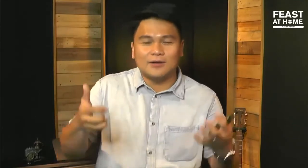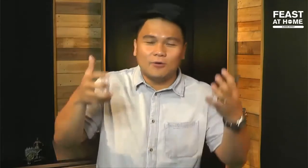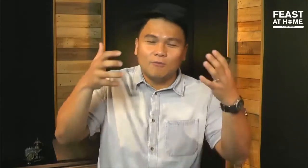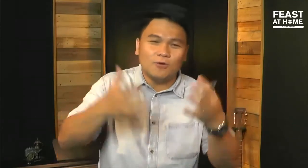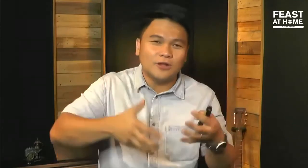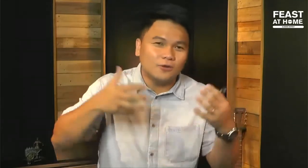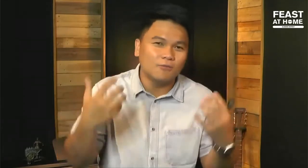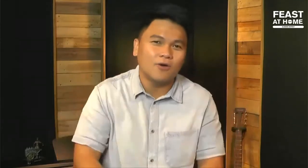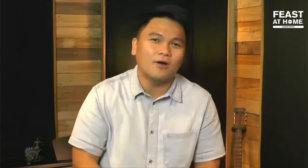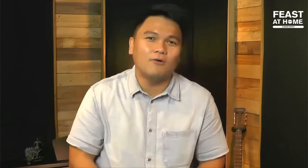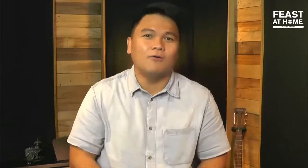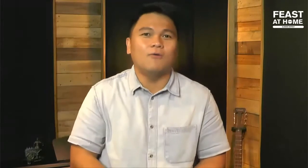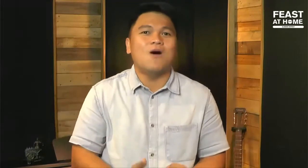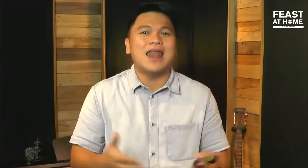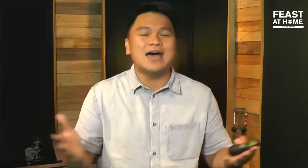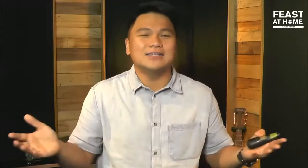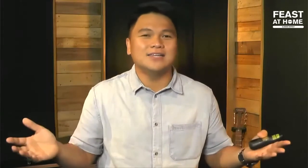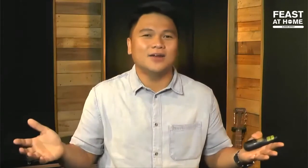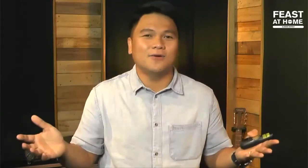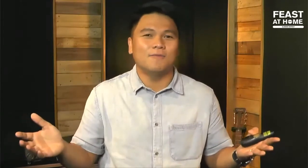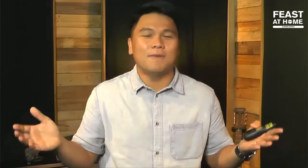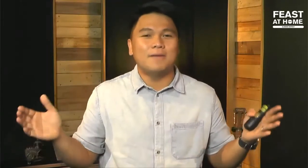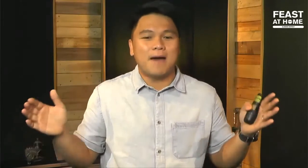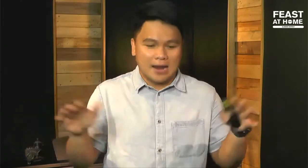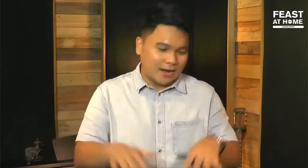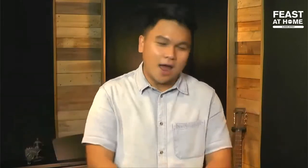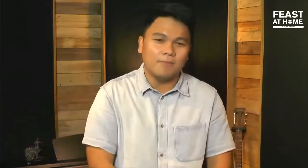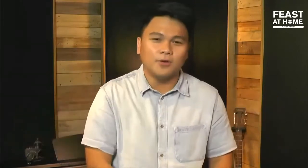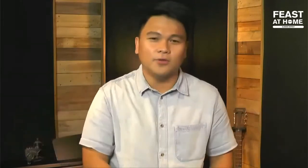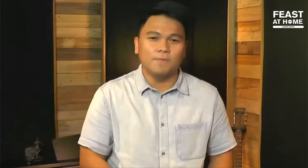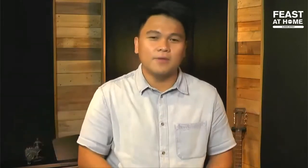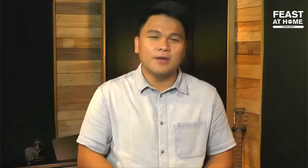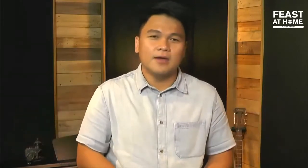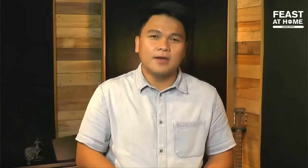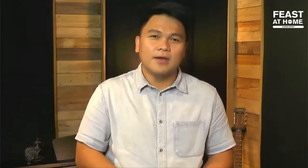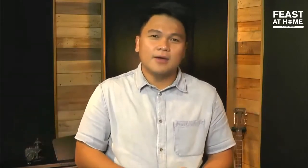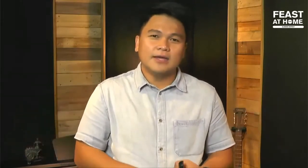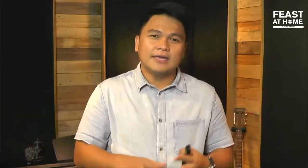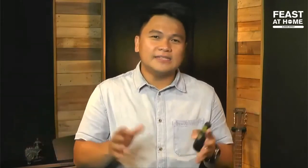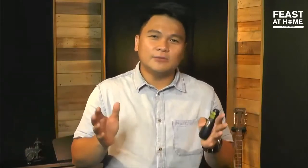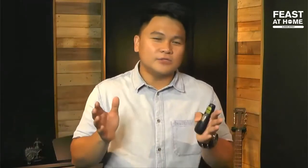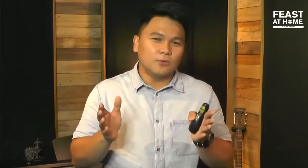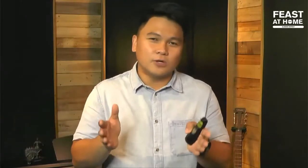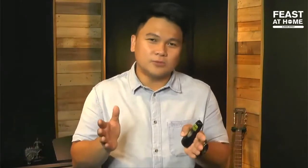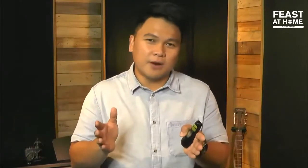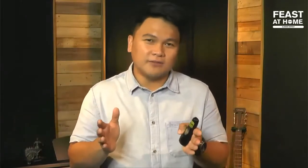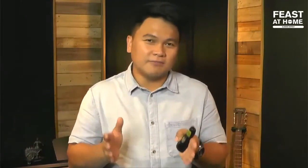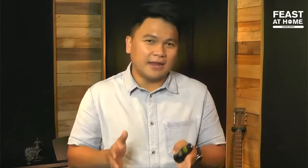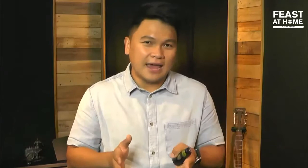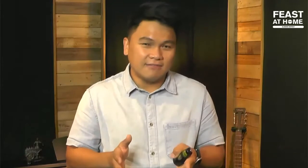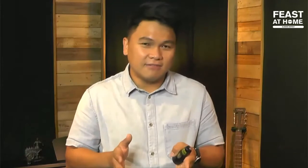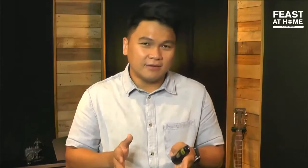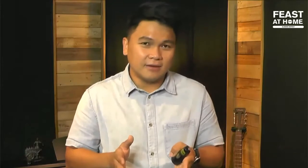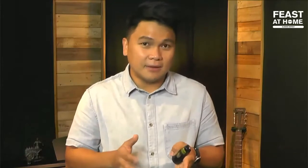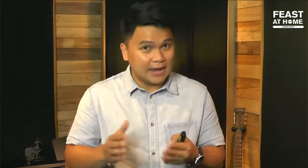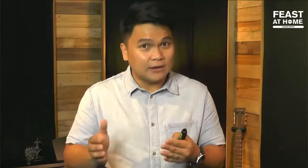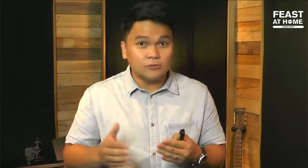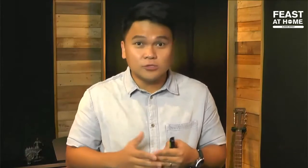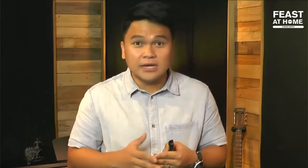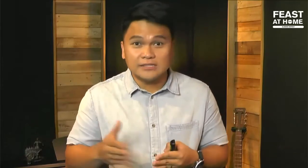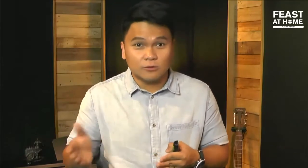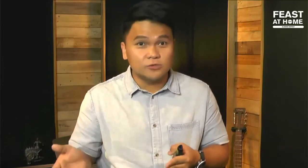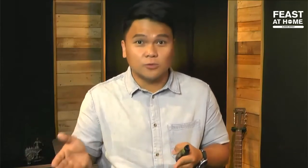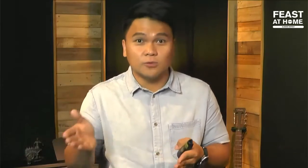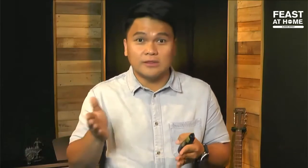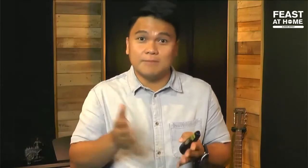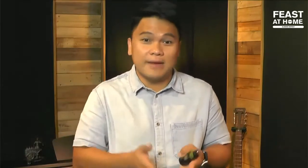Talagang lugmok na lugmok ako. Wala. Zero. Palpak. Rock bottom. yes, it was the worst part of my life, but I can also